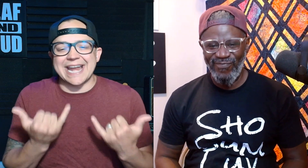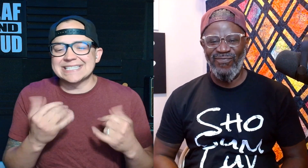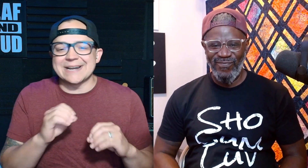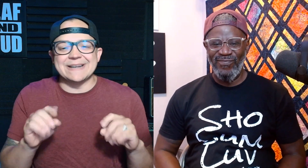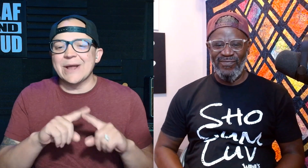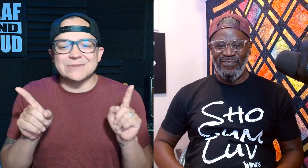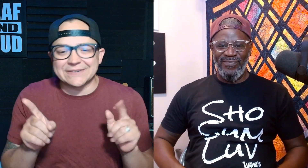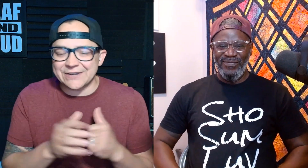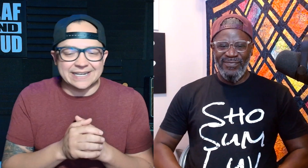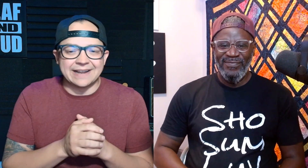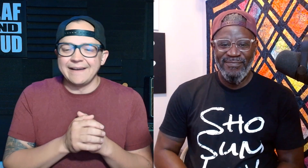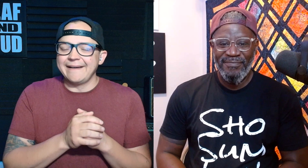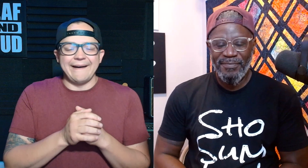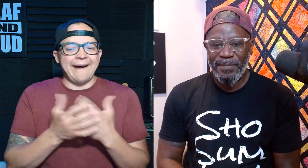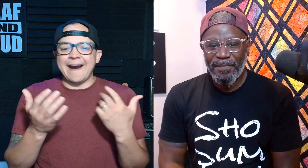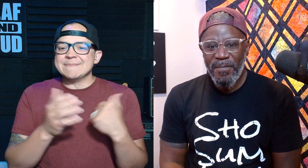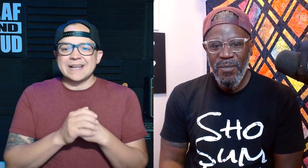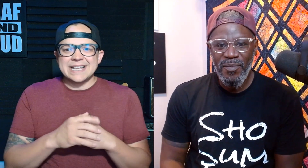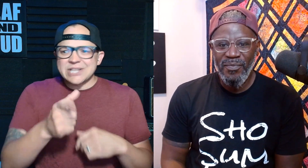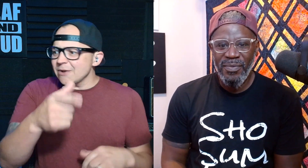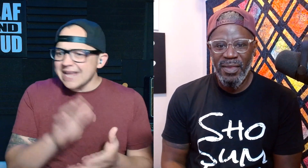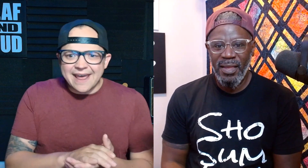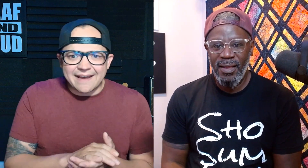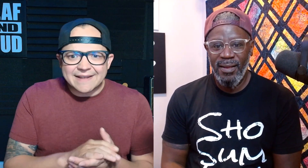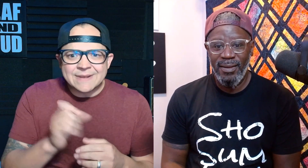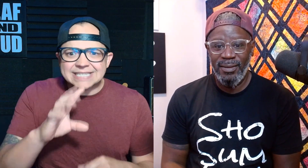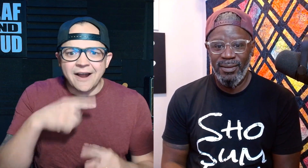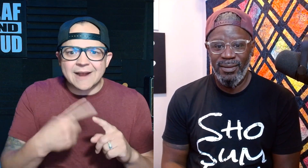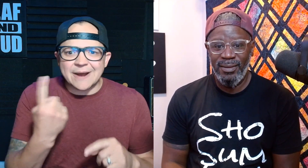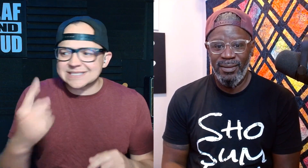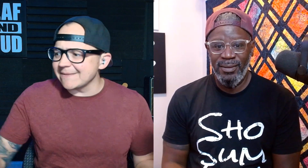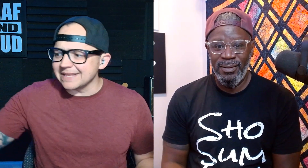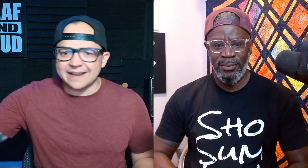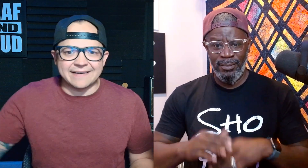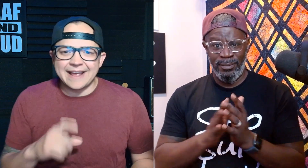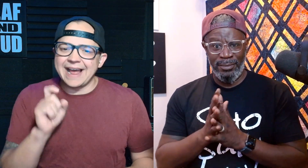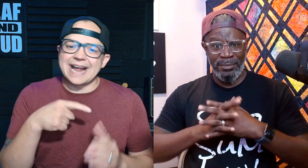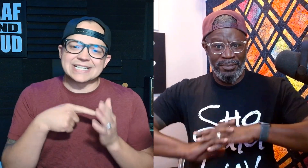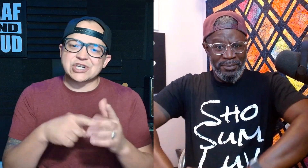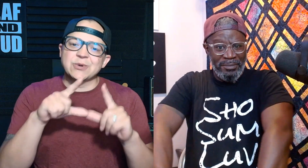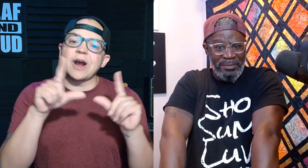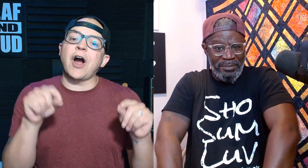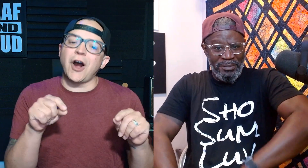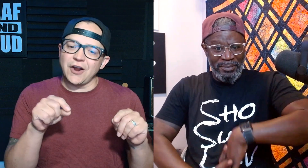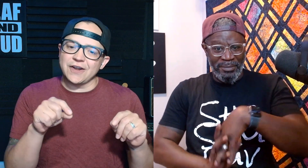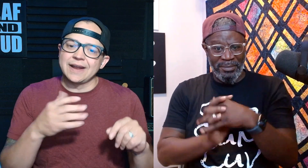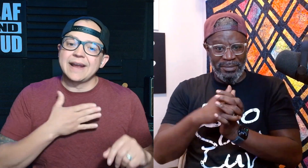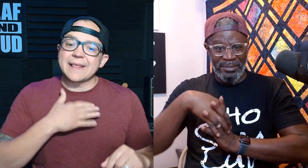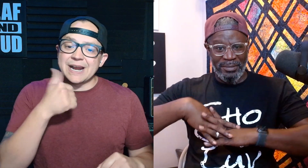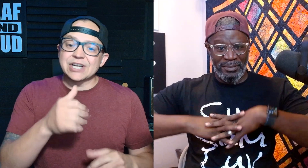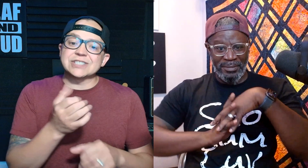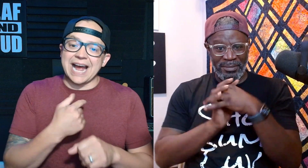know today's going to be no different. So yeah, we got to talk about something. I got to show you a